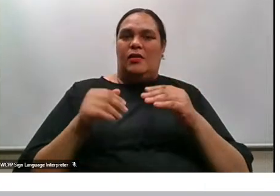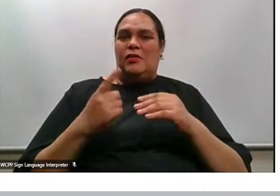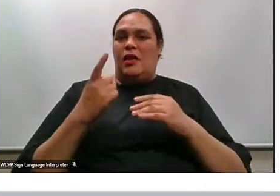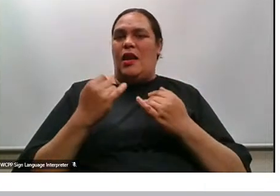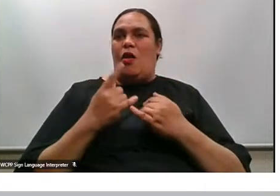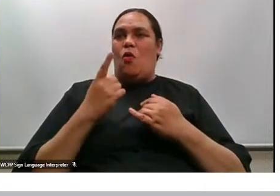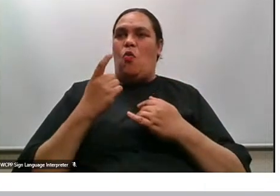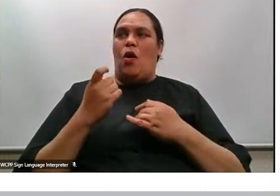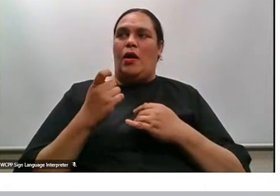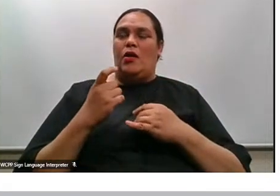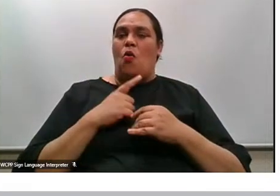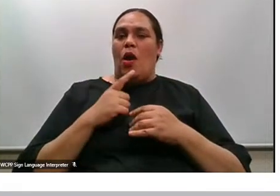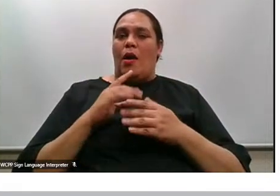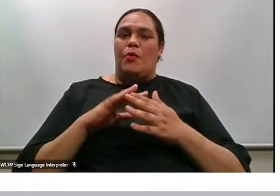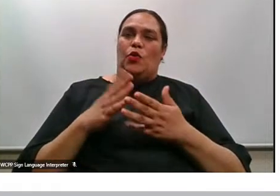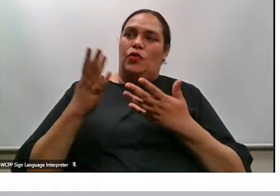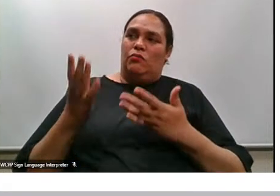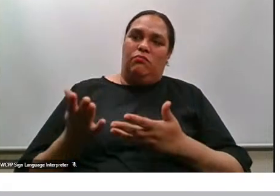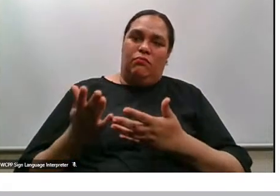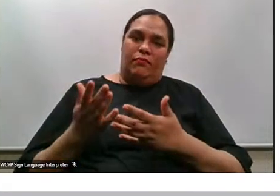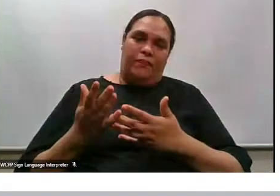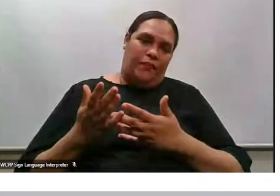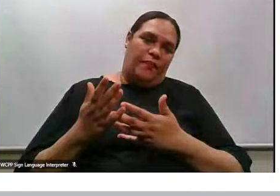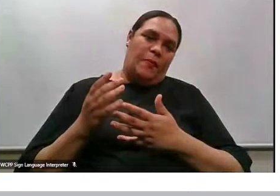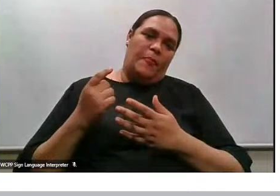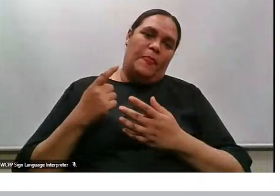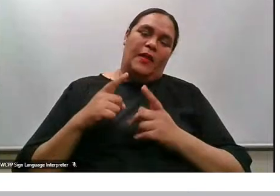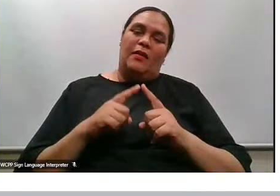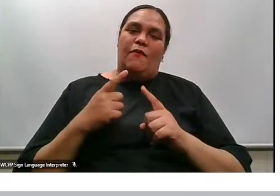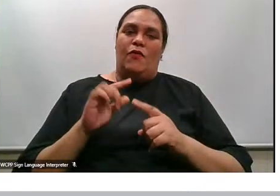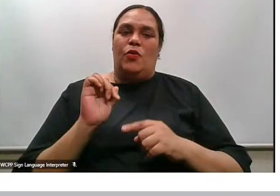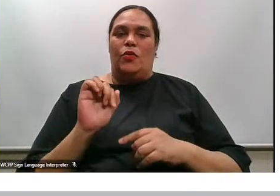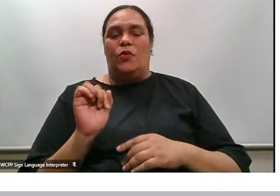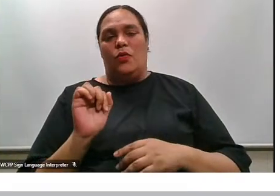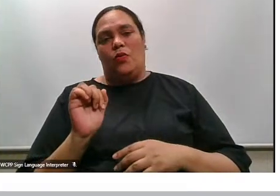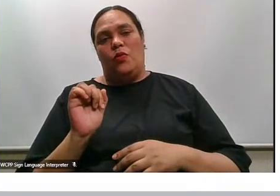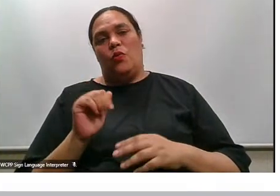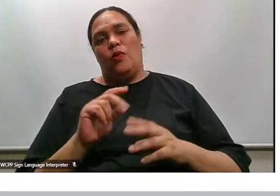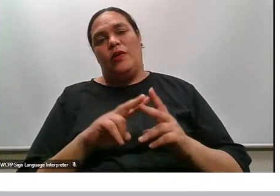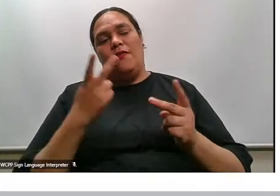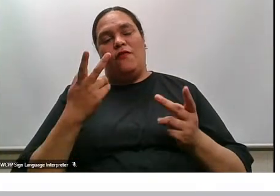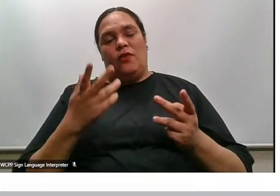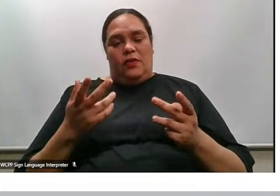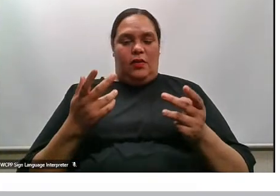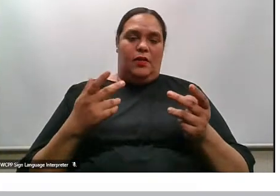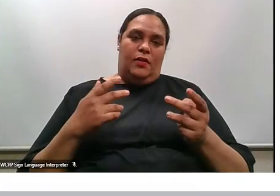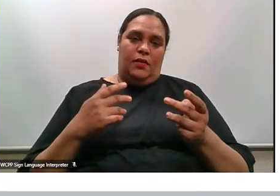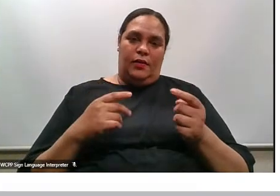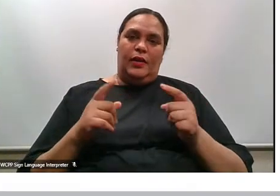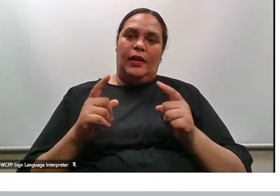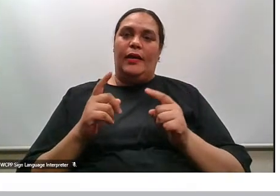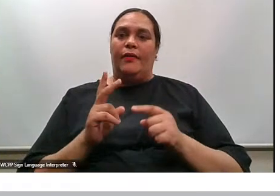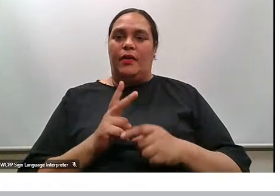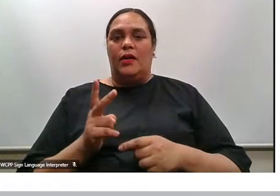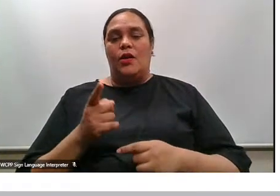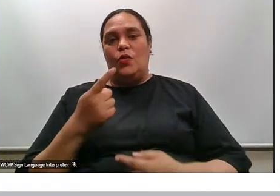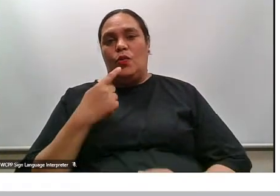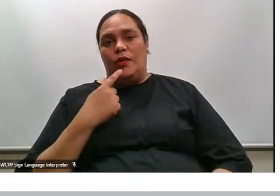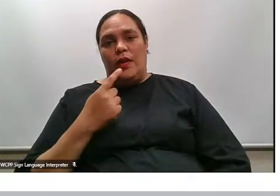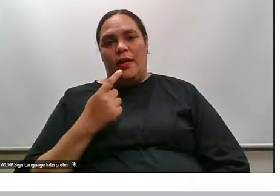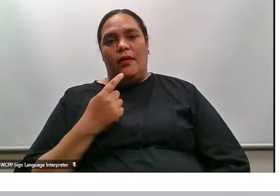the causes for also your difference there? And then you say